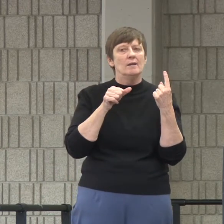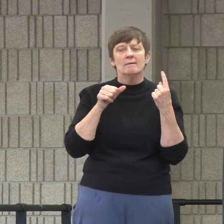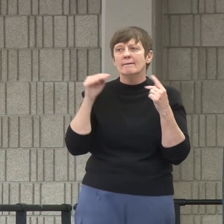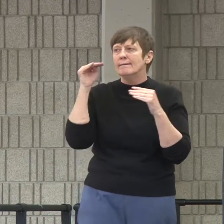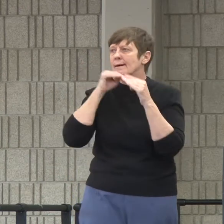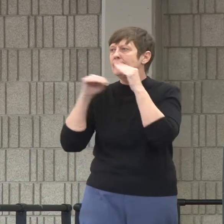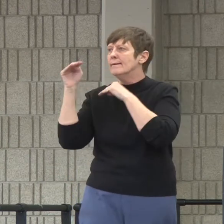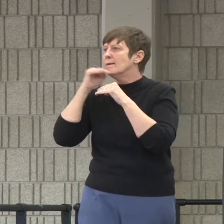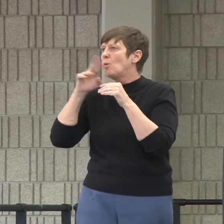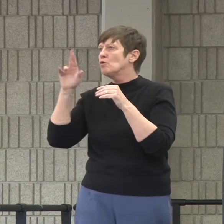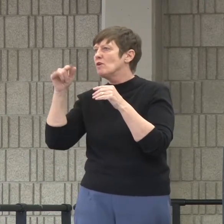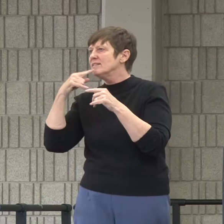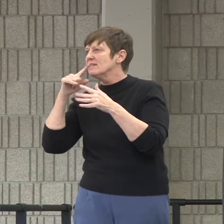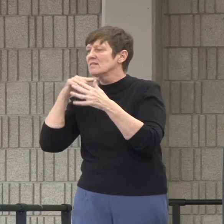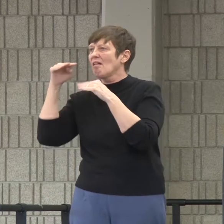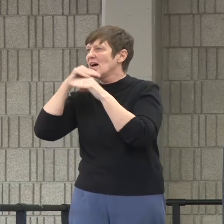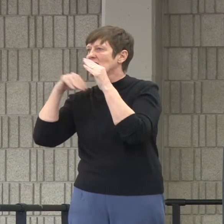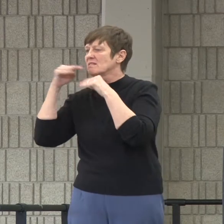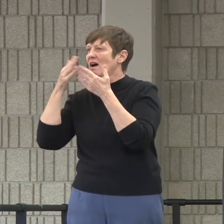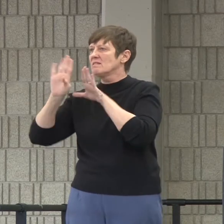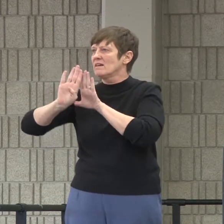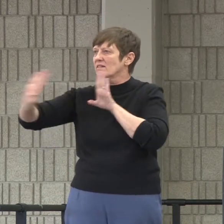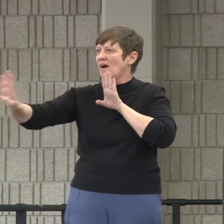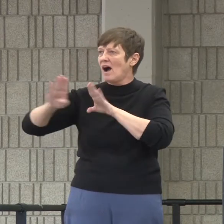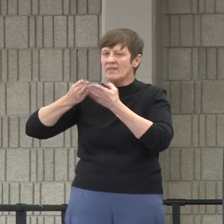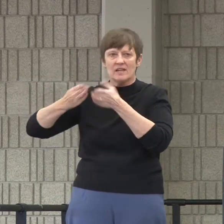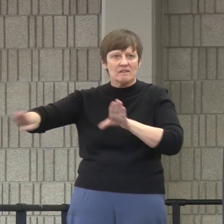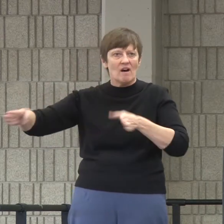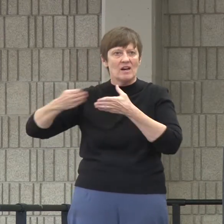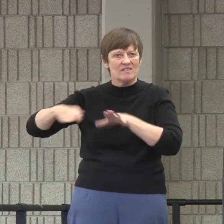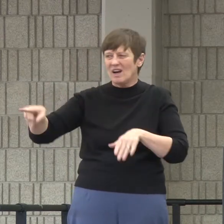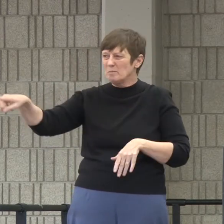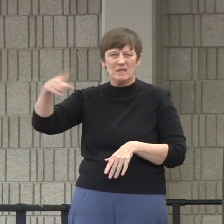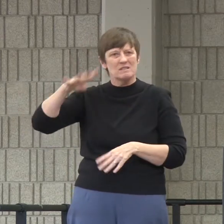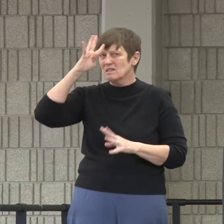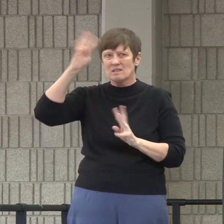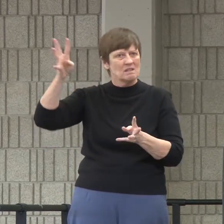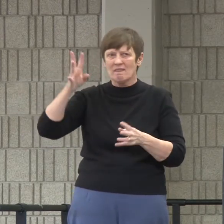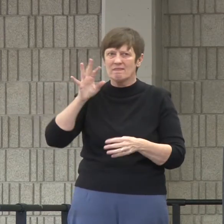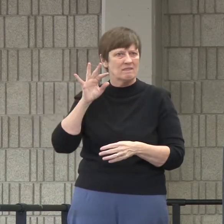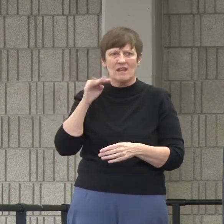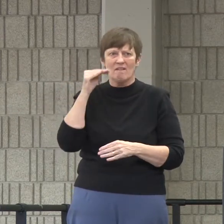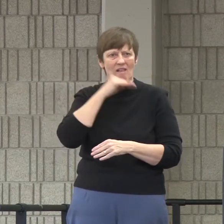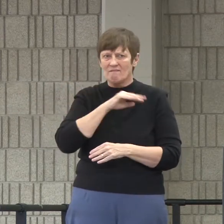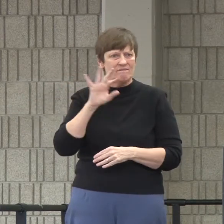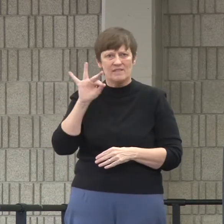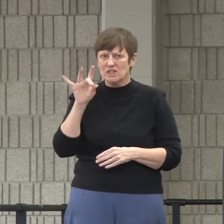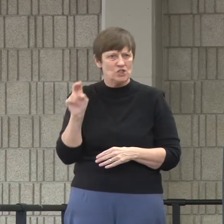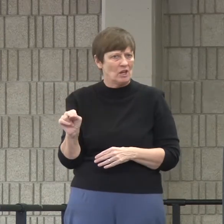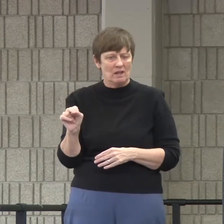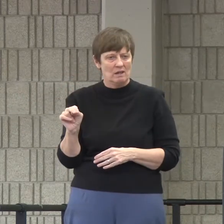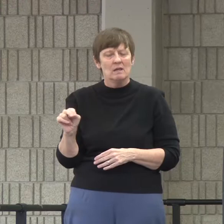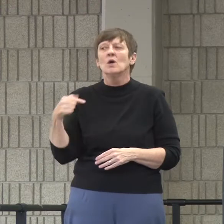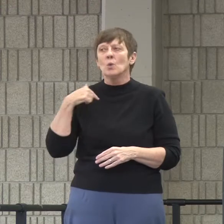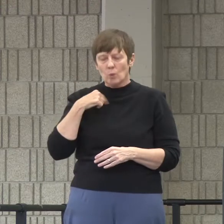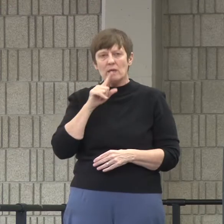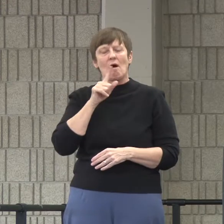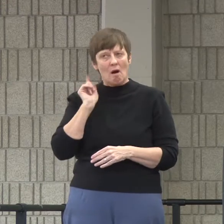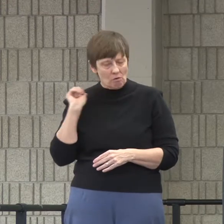of race that divide us, because they are fictions. Indeed, we're all